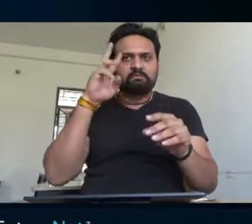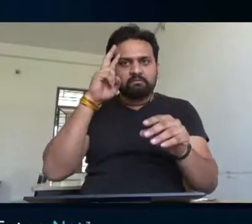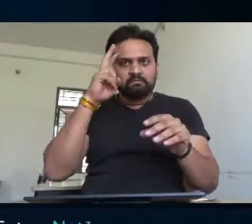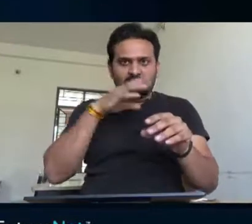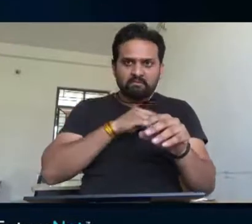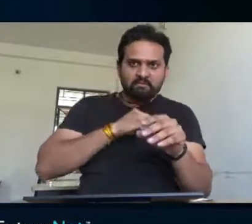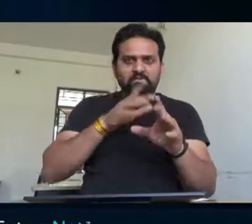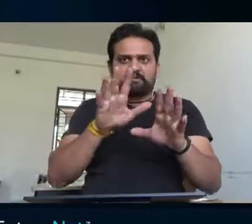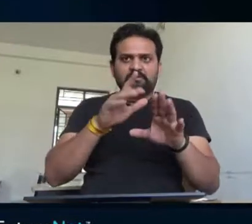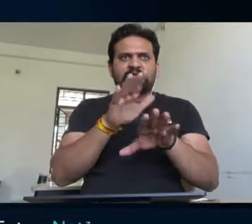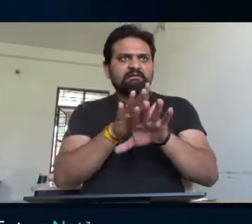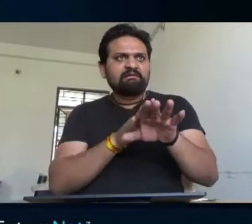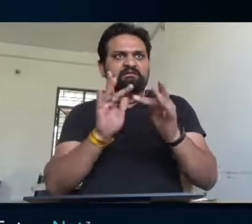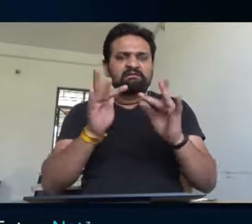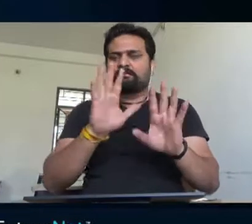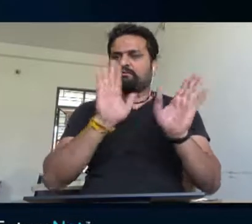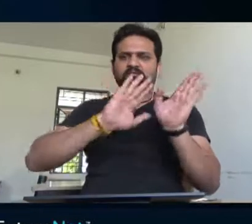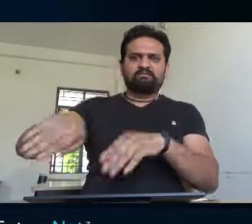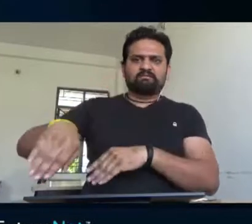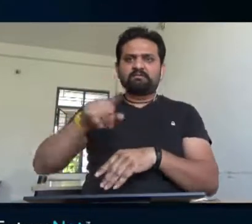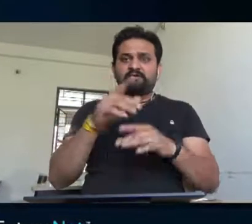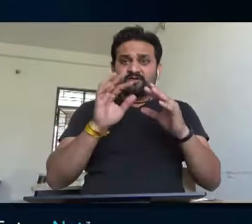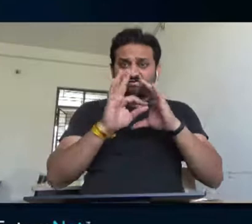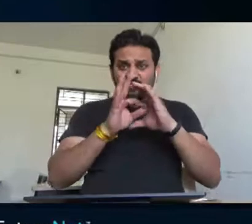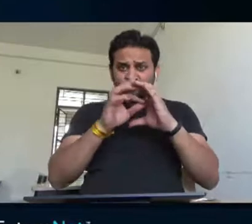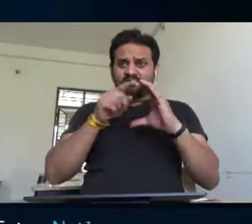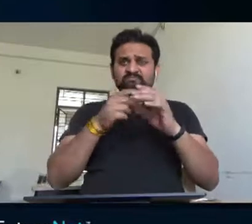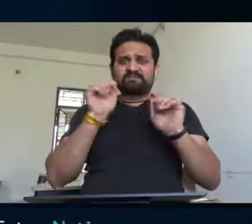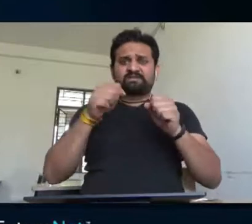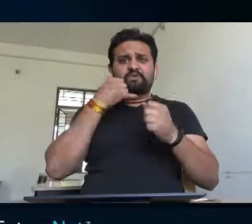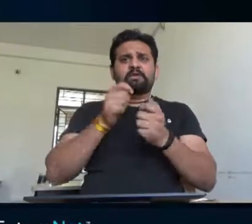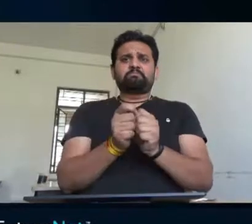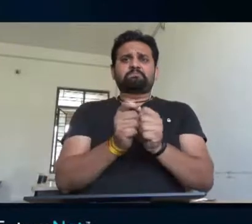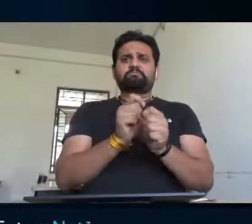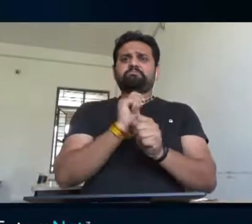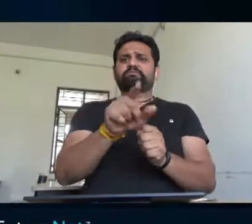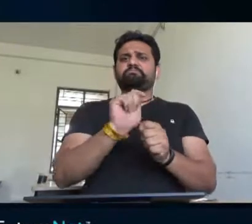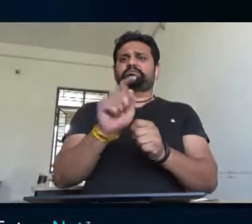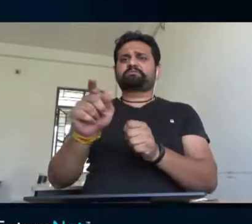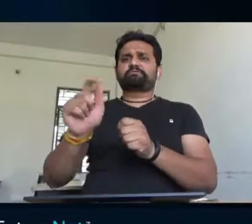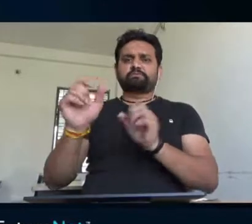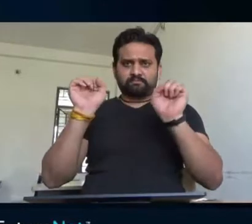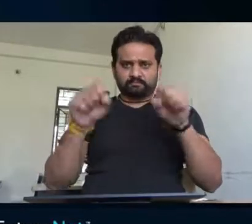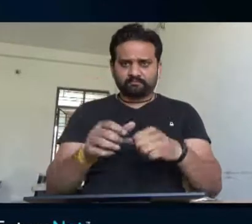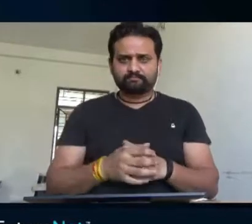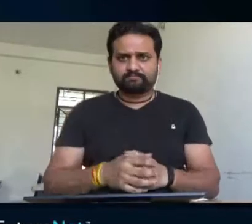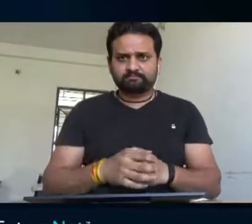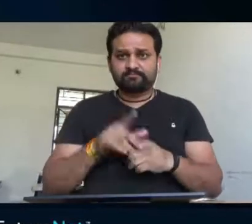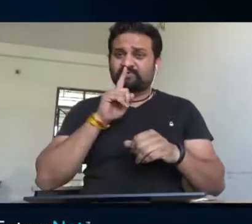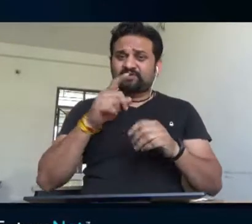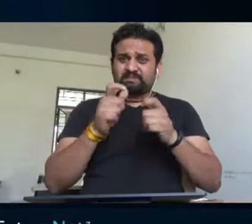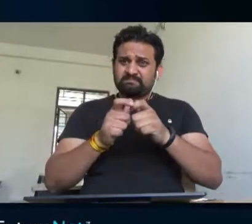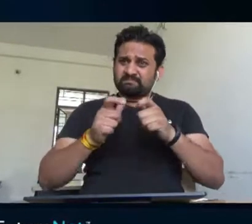and slowly and everything. This is the Futuro. So, and we are now in contact with big